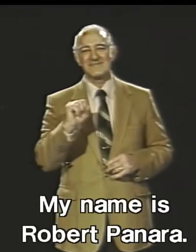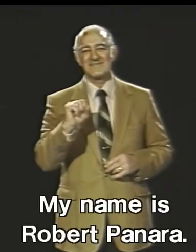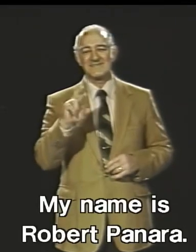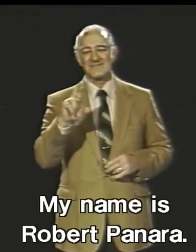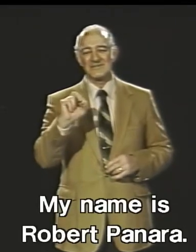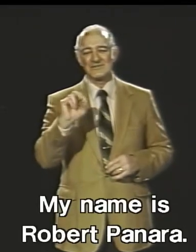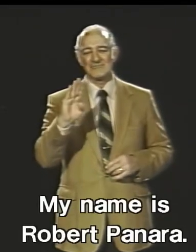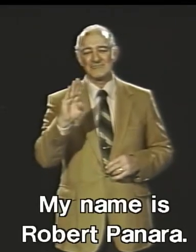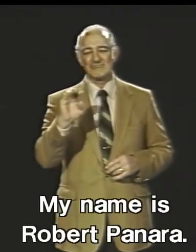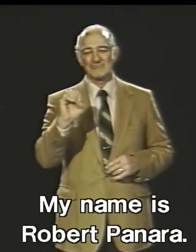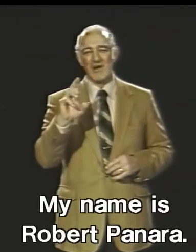My name is Robert